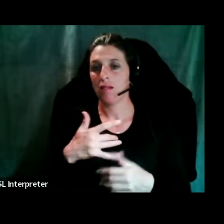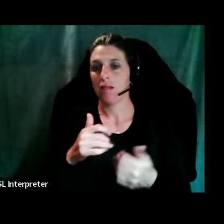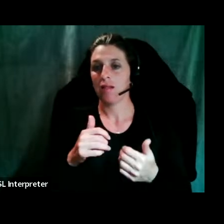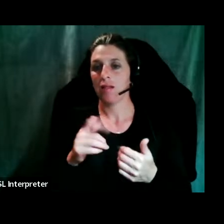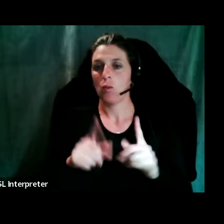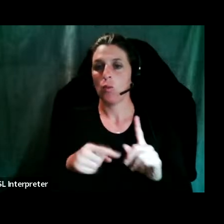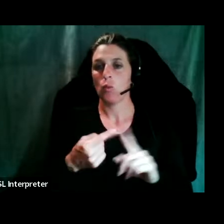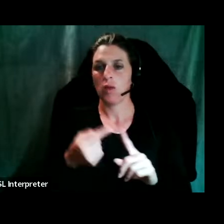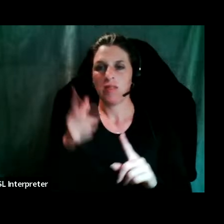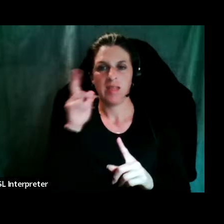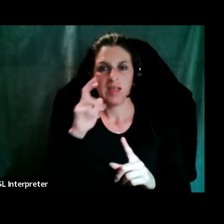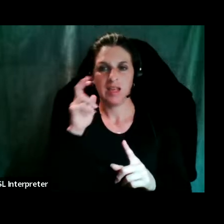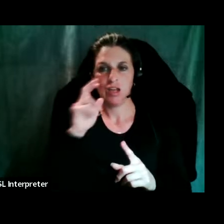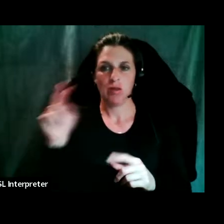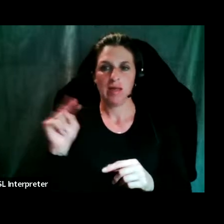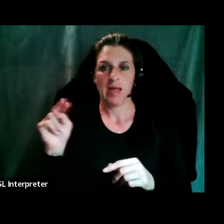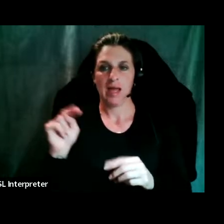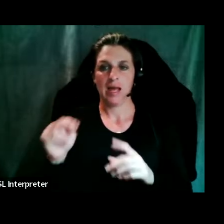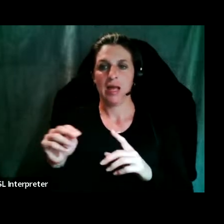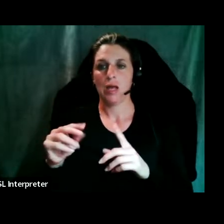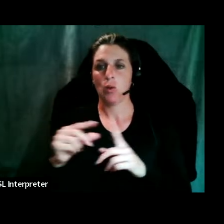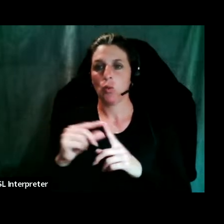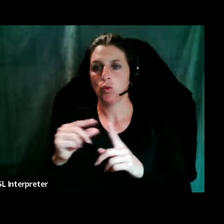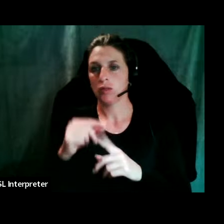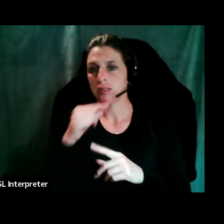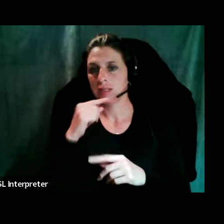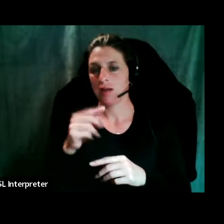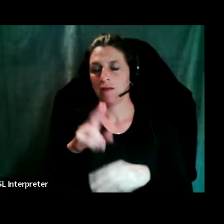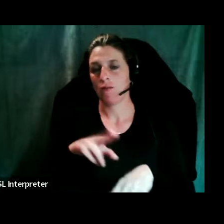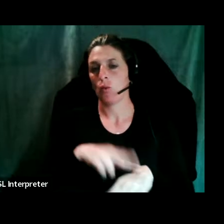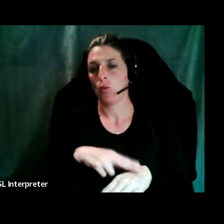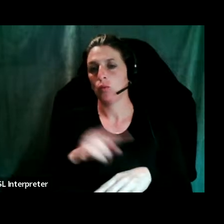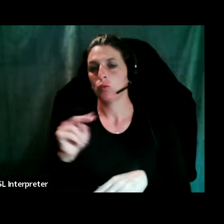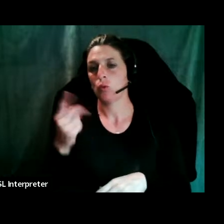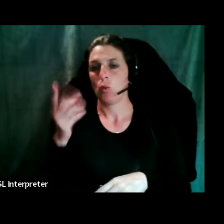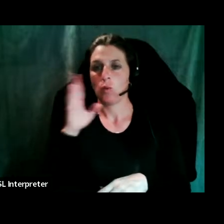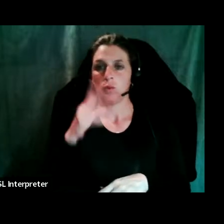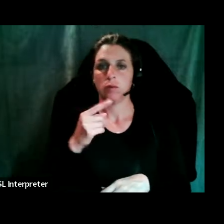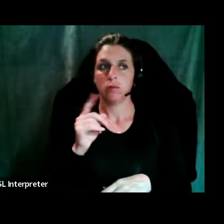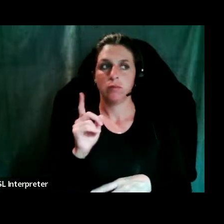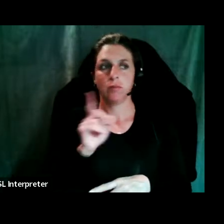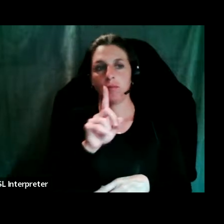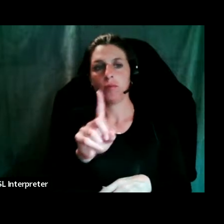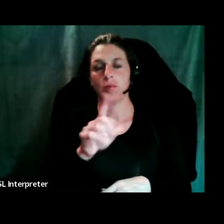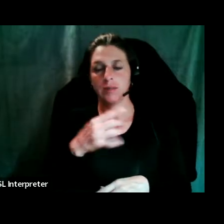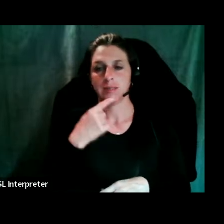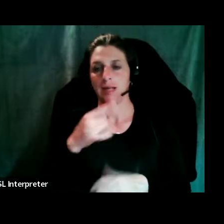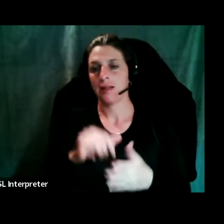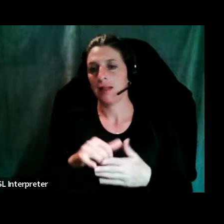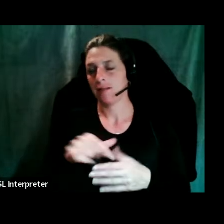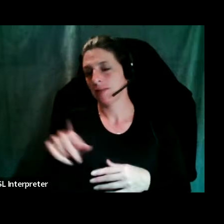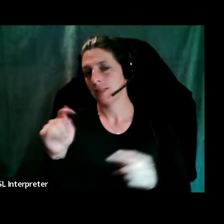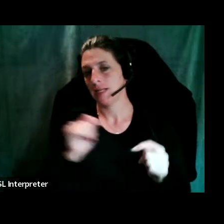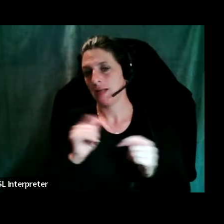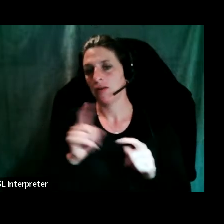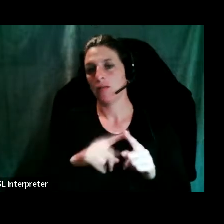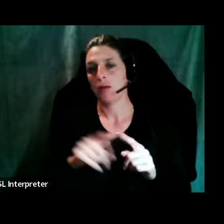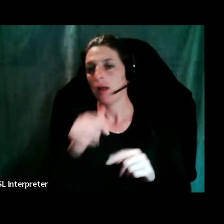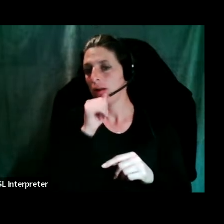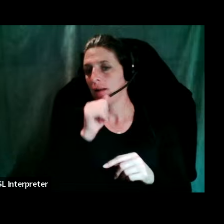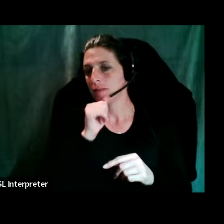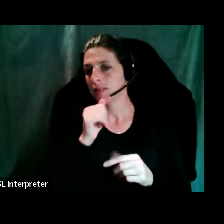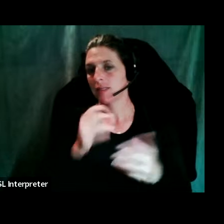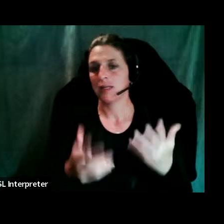when they hear the N-word said to them, right? Now, of course, no one's going to want to go say that, right? Because these are teenagers, but I just meant like anonymously or